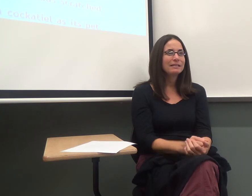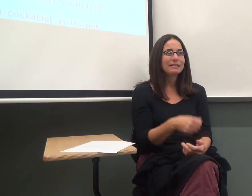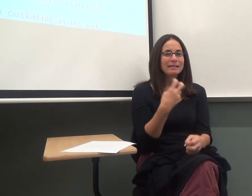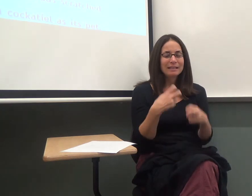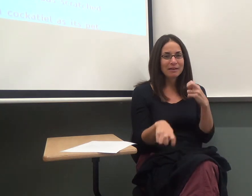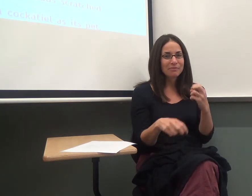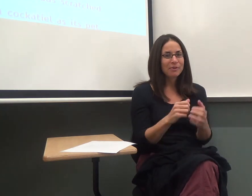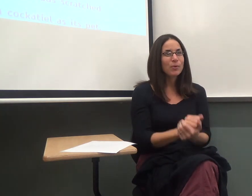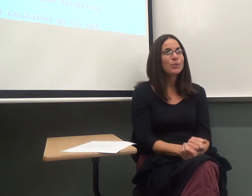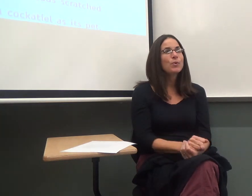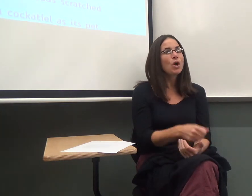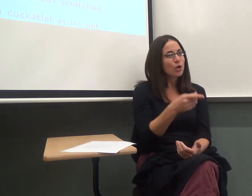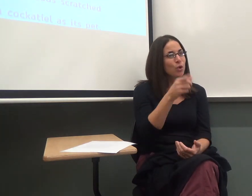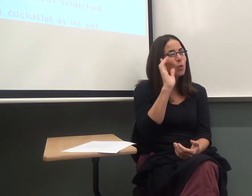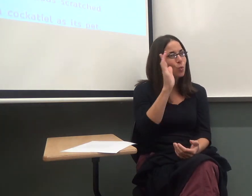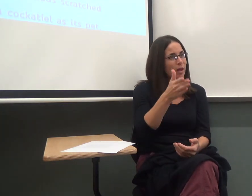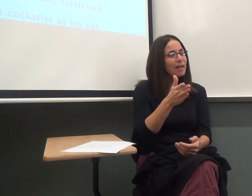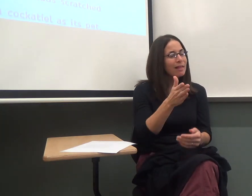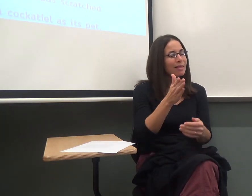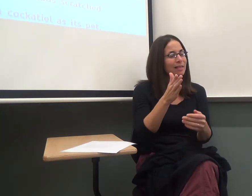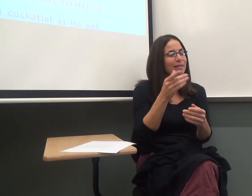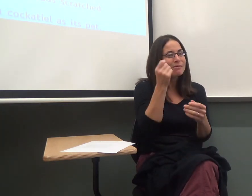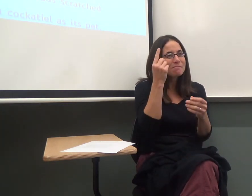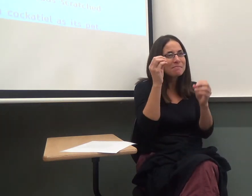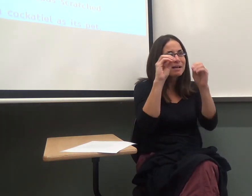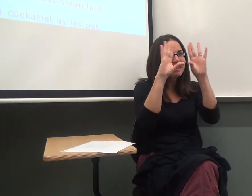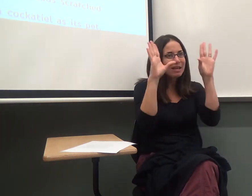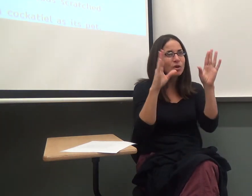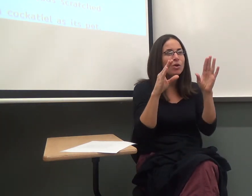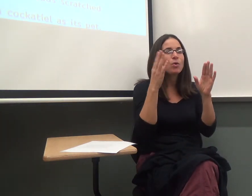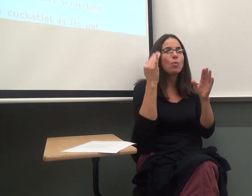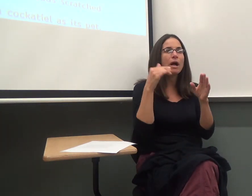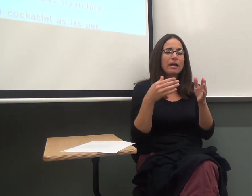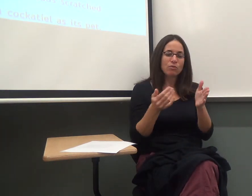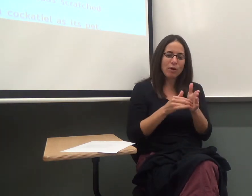You guys will get there, don't worry. Repetition. Thank you.